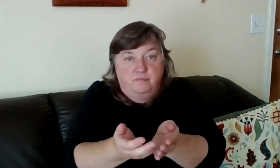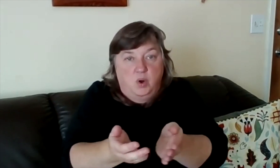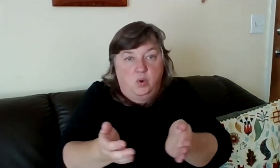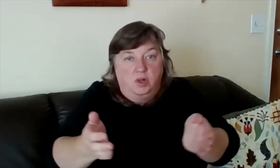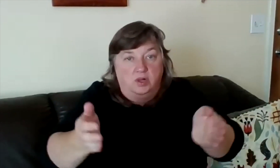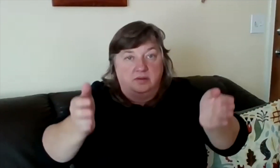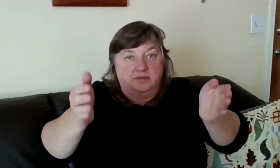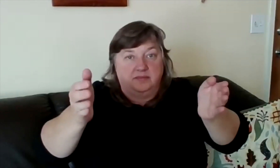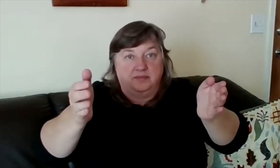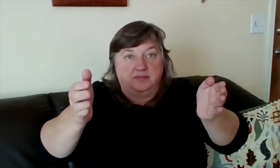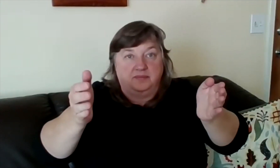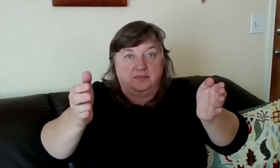bowl,